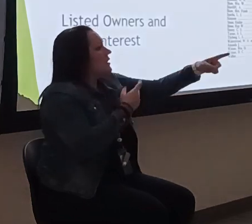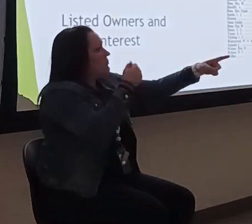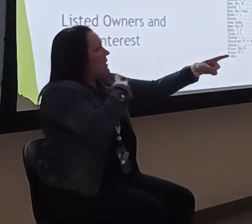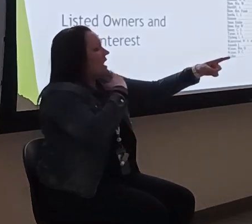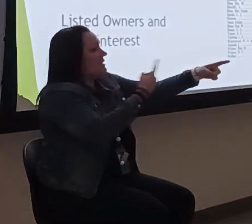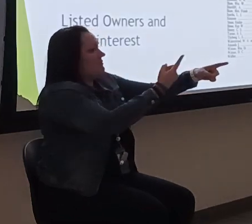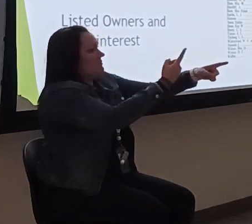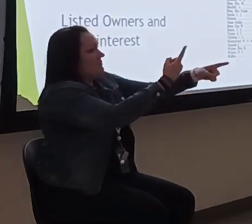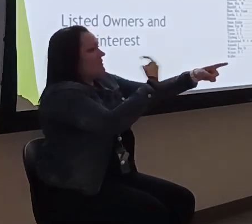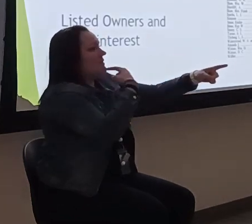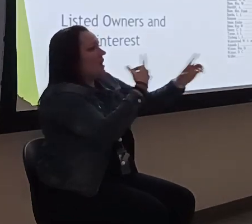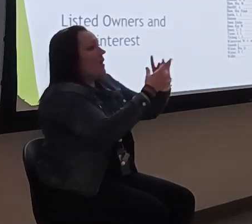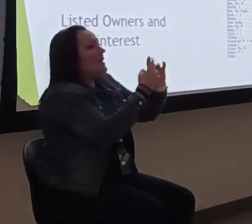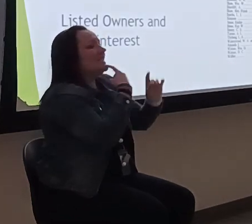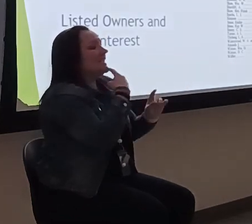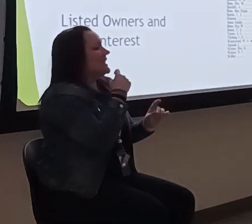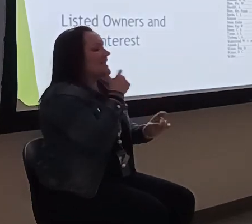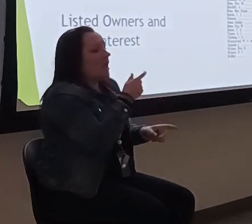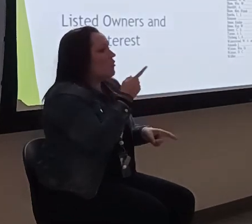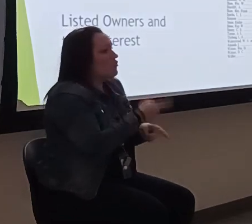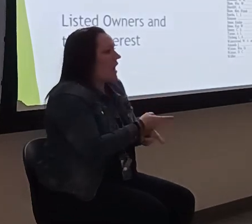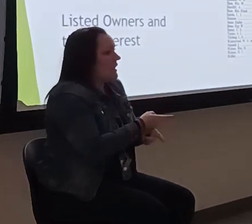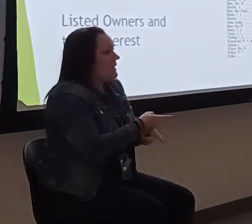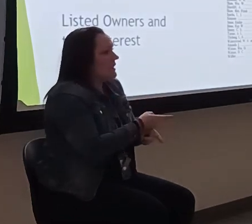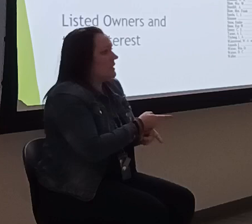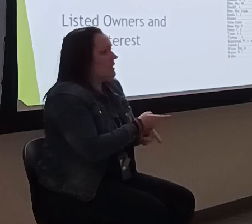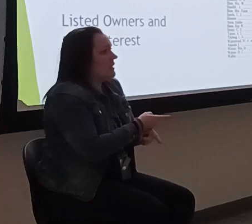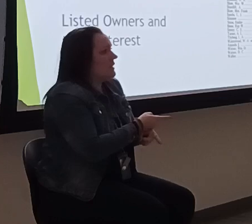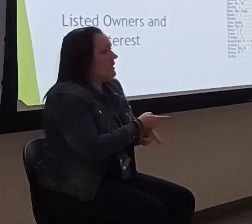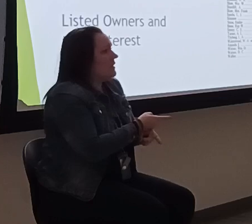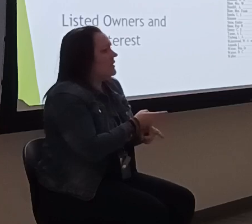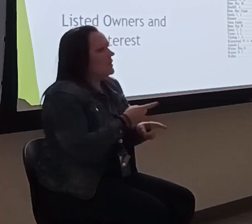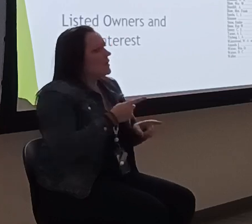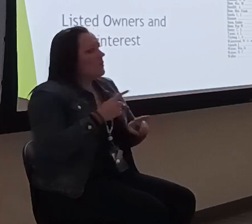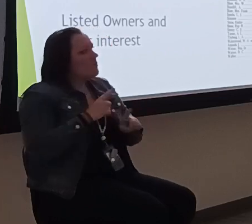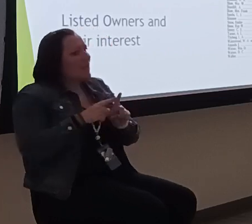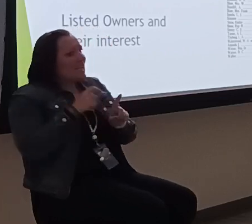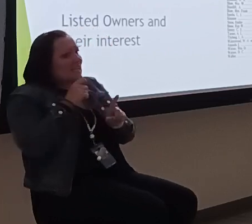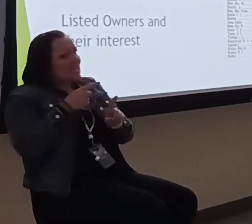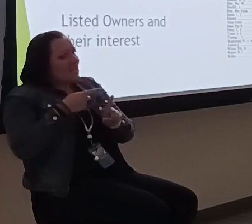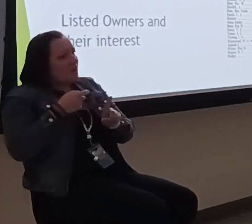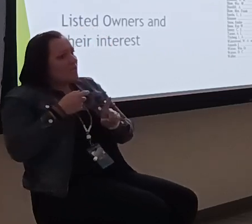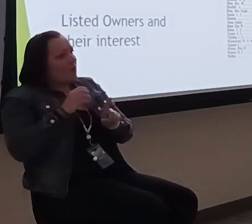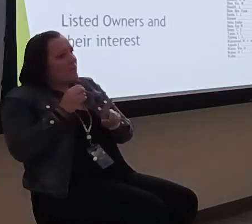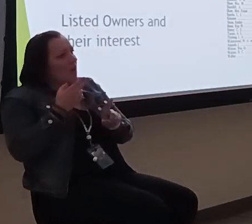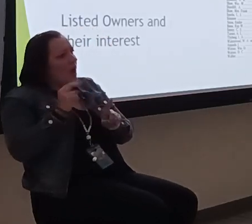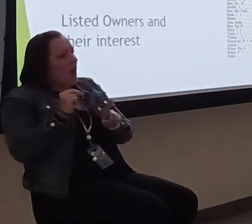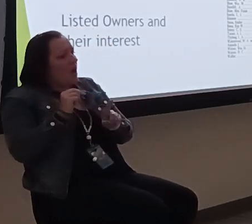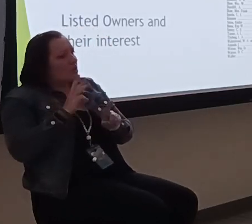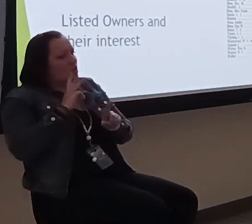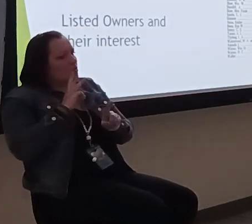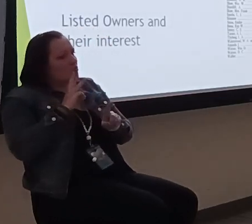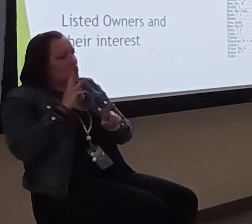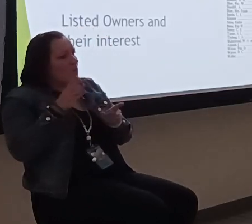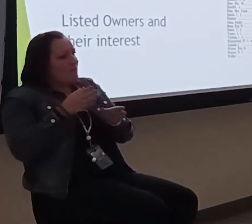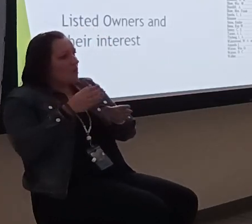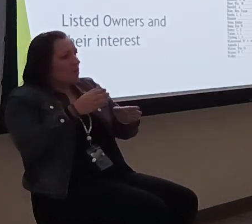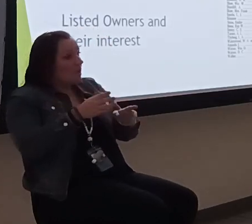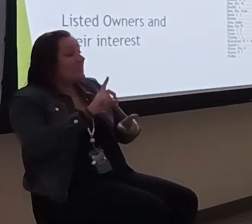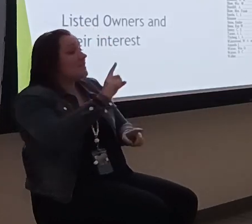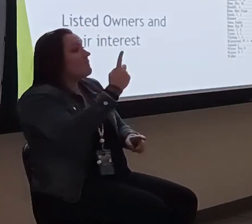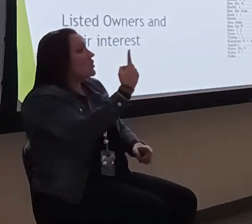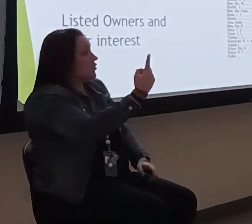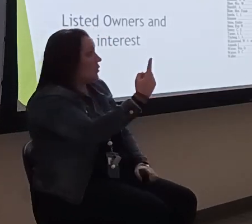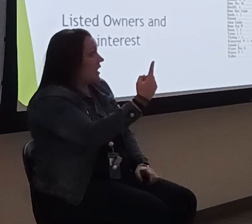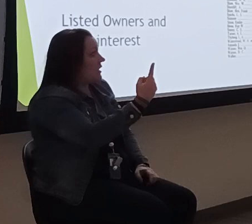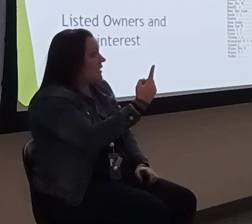Well, this is the proposed determination. It doesn't come out of the Ogden River. Well, This is the first one. this is the first